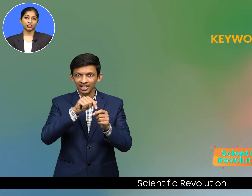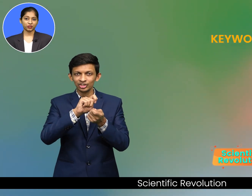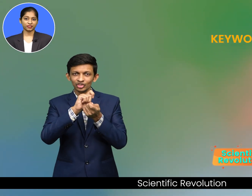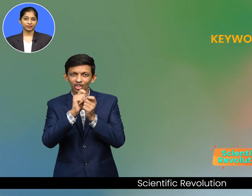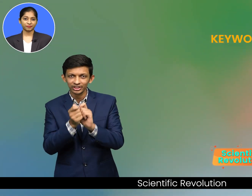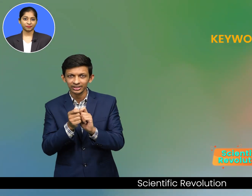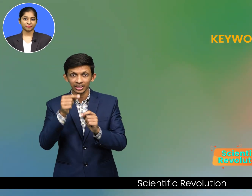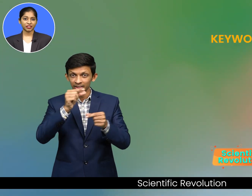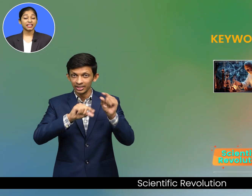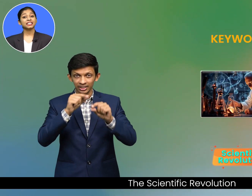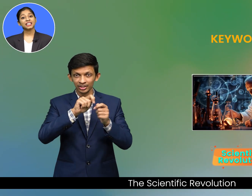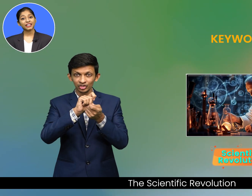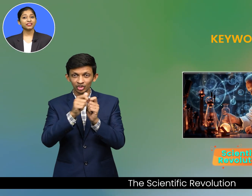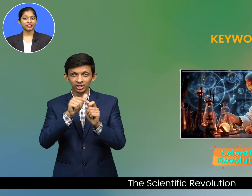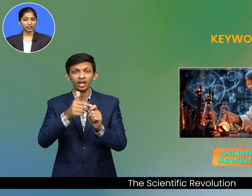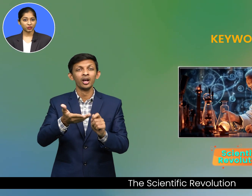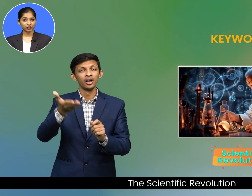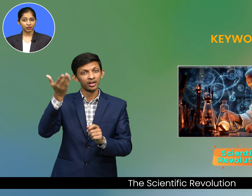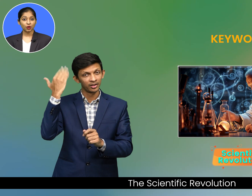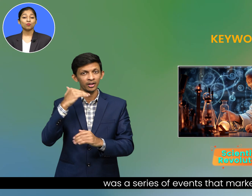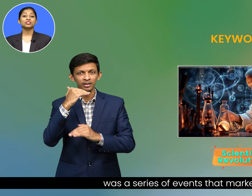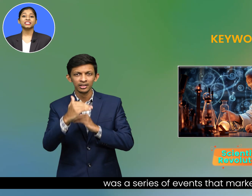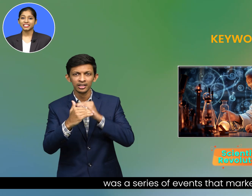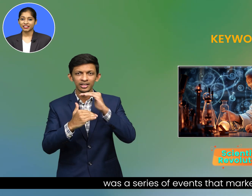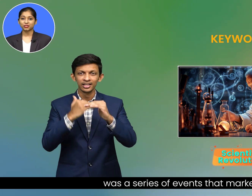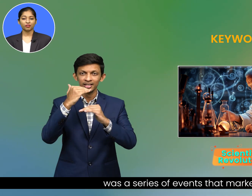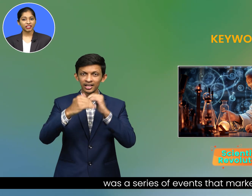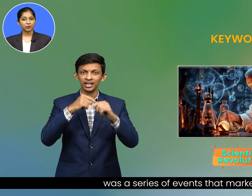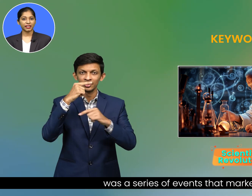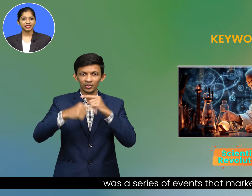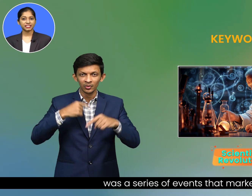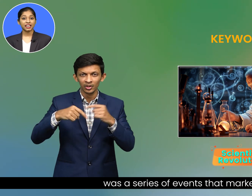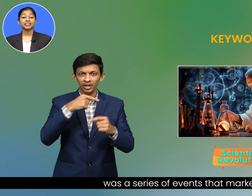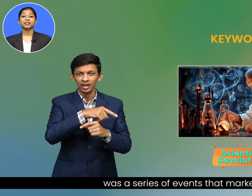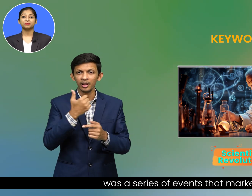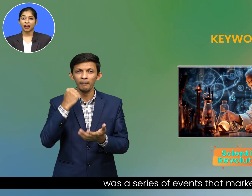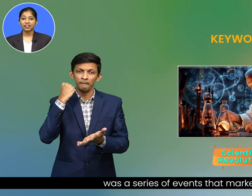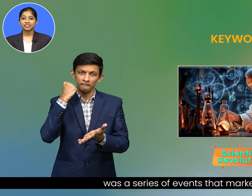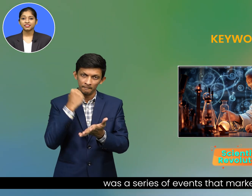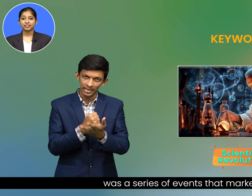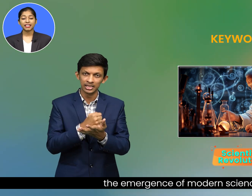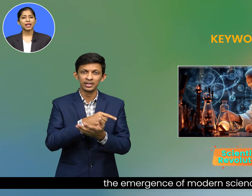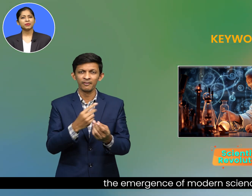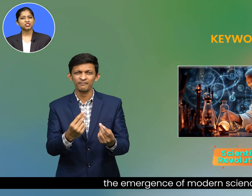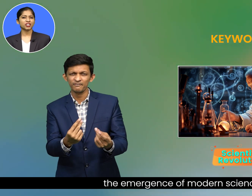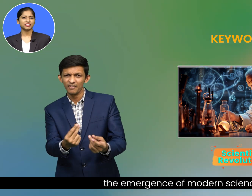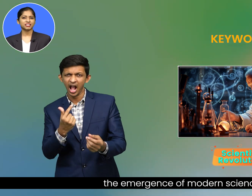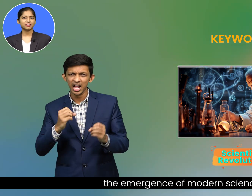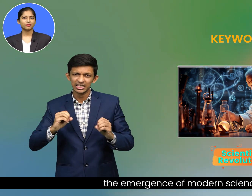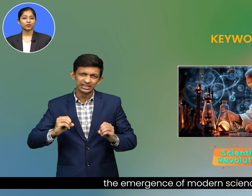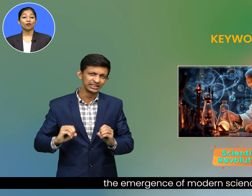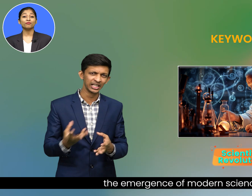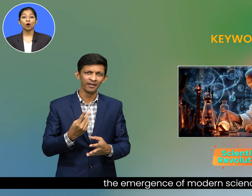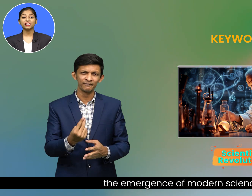Scientific Revolution. The Scientific Revolution was a series of events that marked the